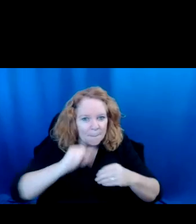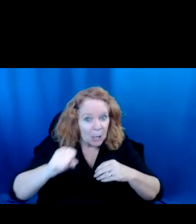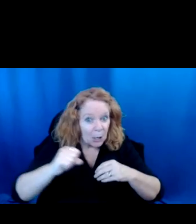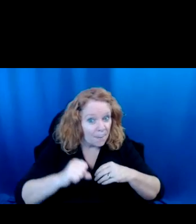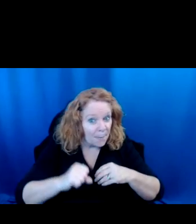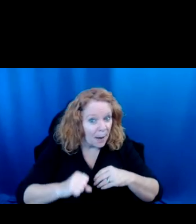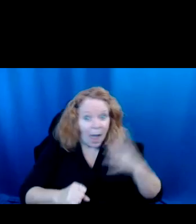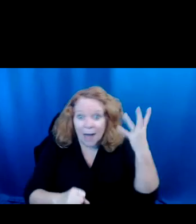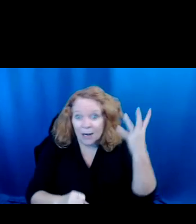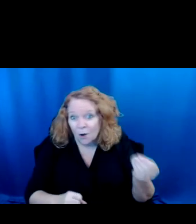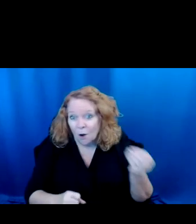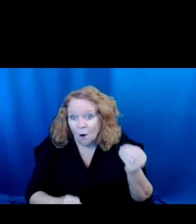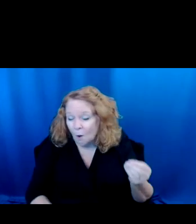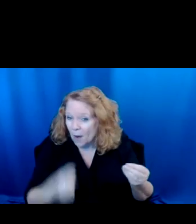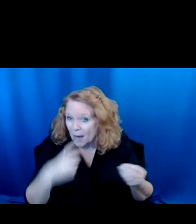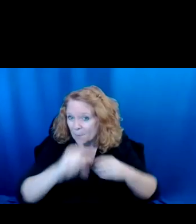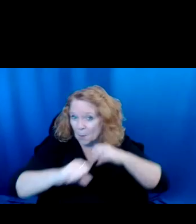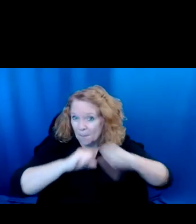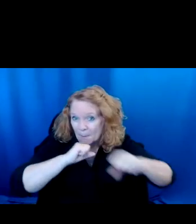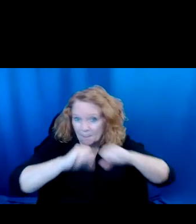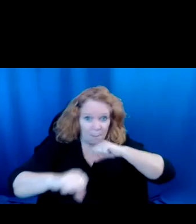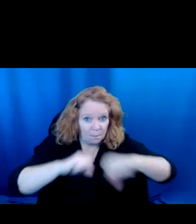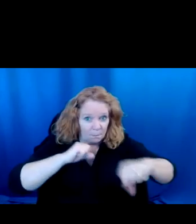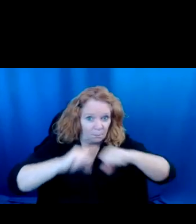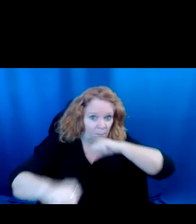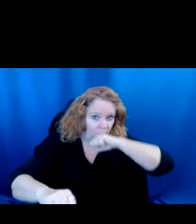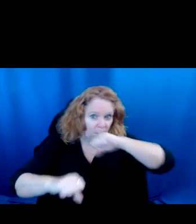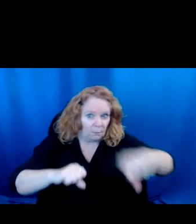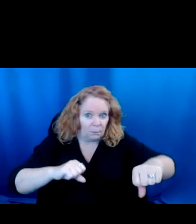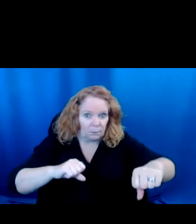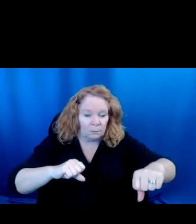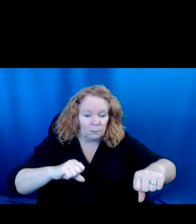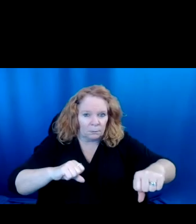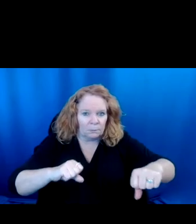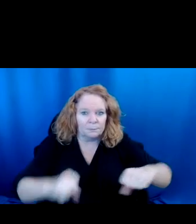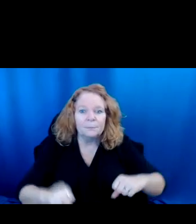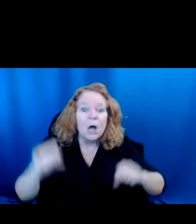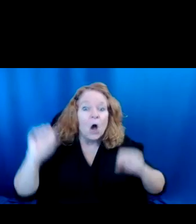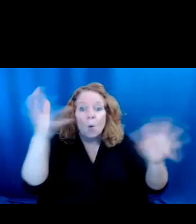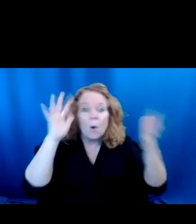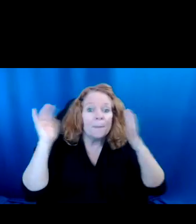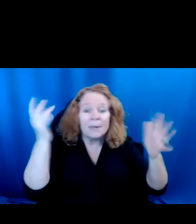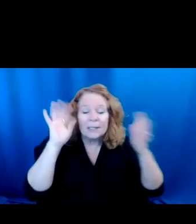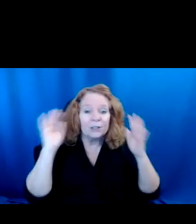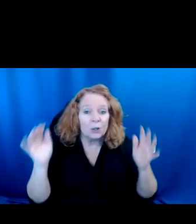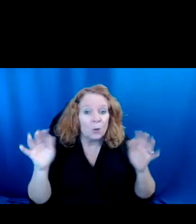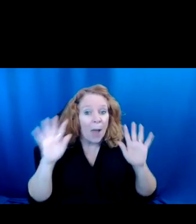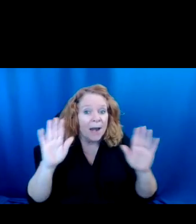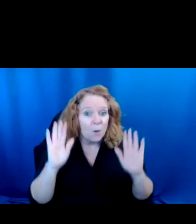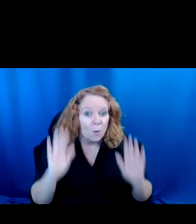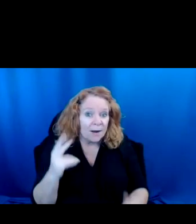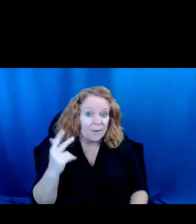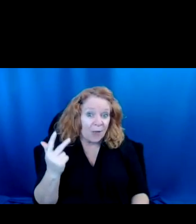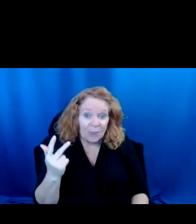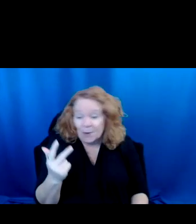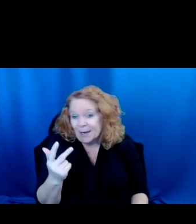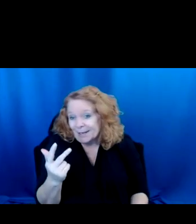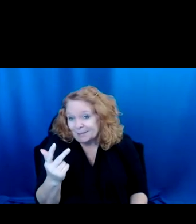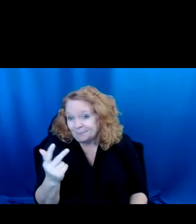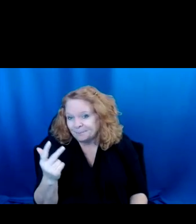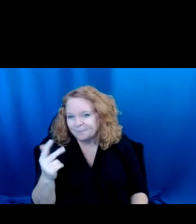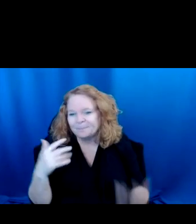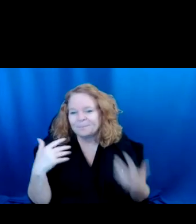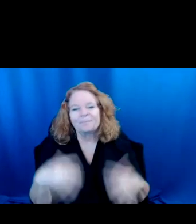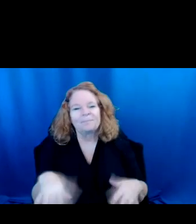boom and a go and a boom, boom, boom, boom, boom, boom, boom. A whoop-a-dee-doo of a wonderful three and an